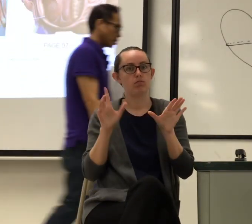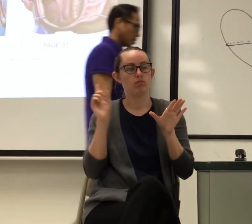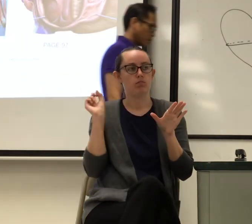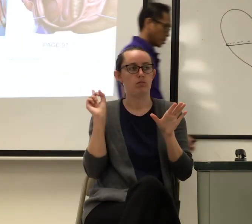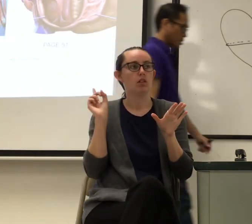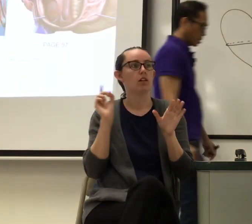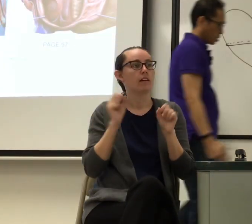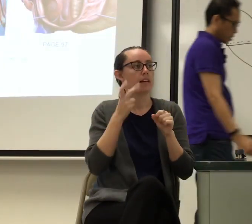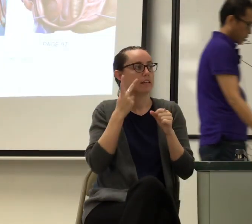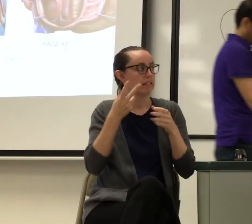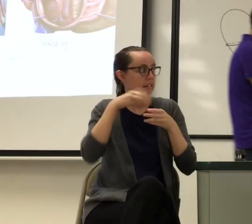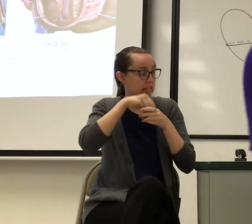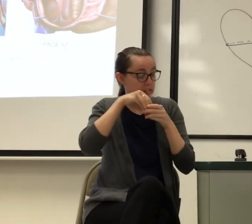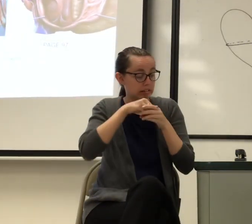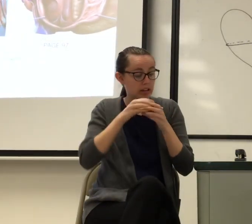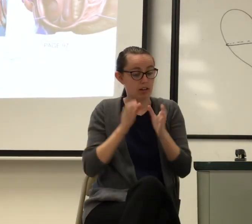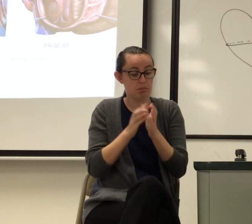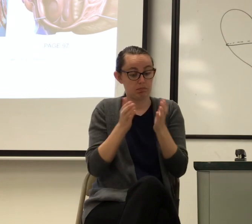are